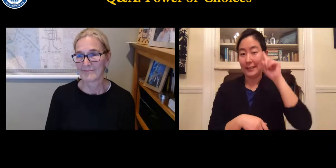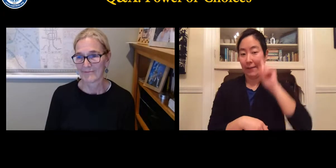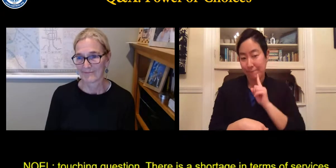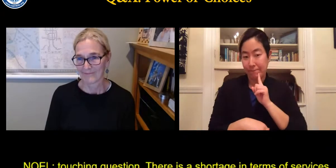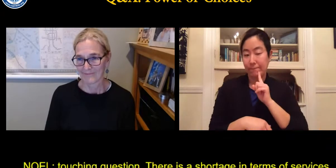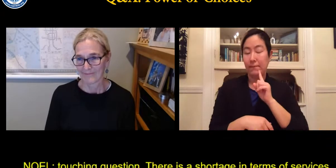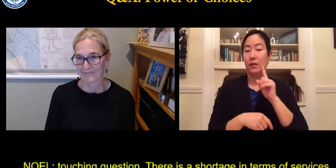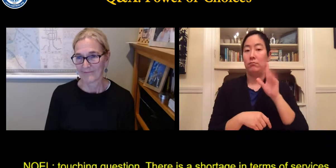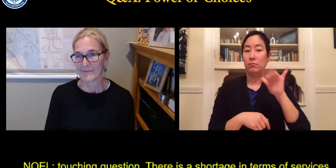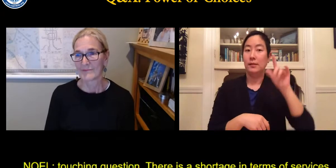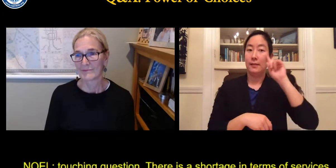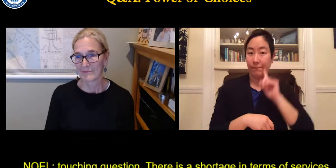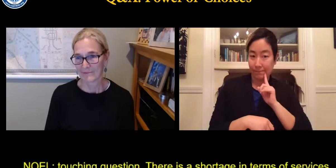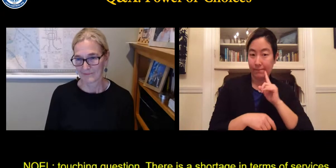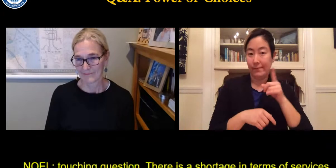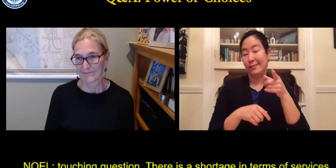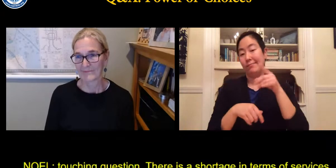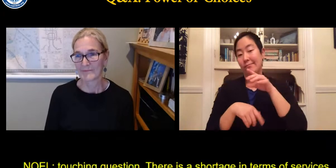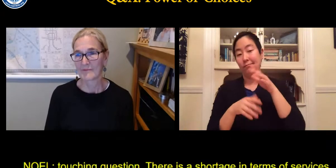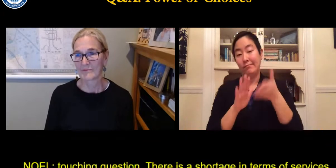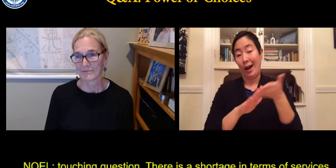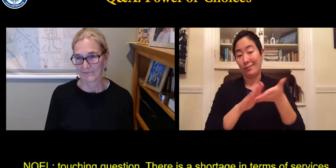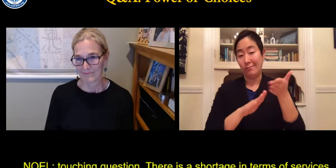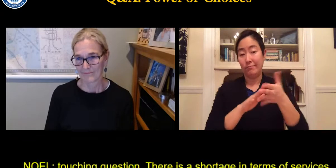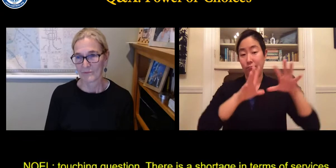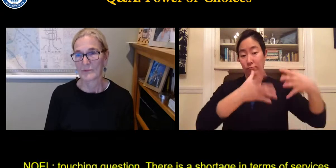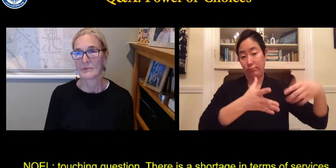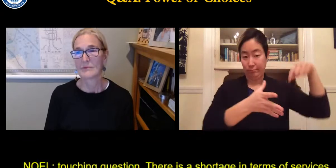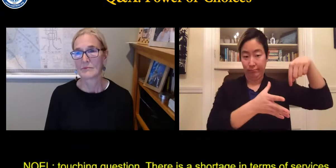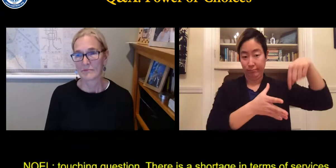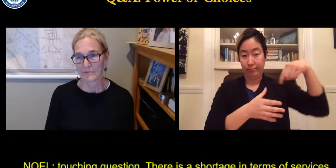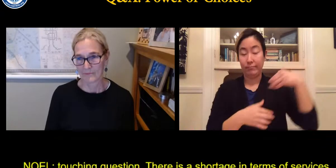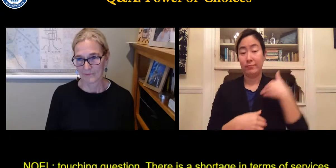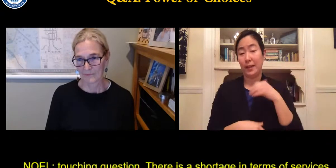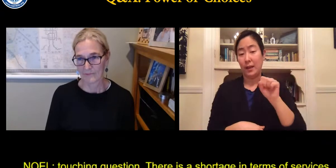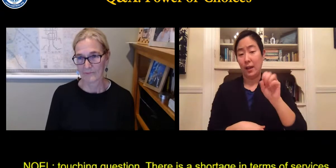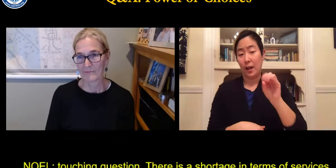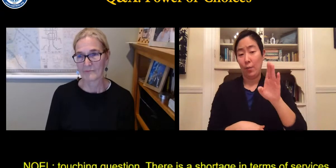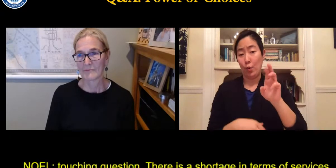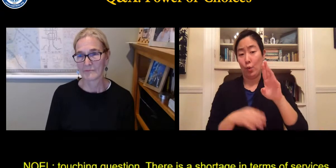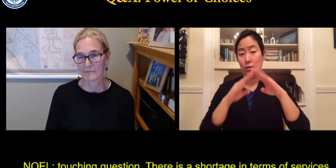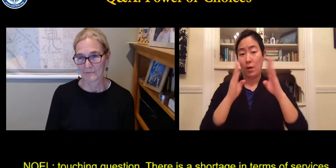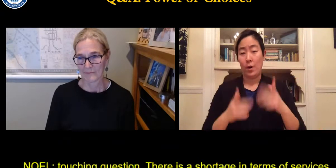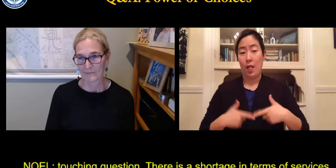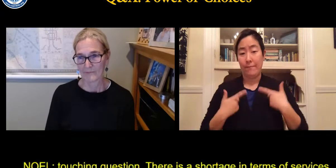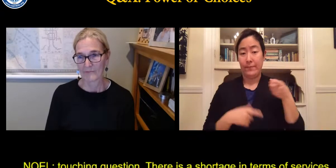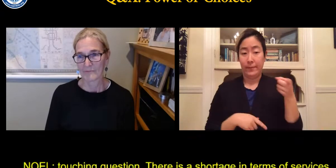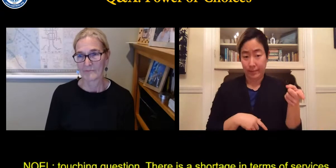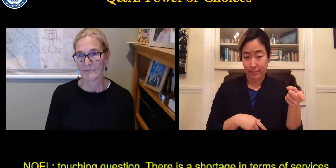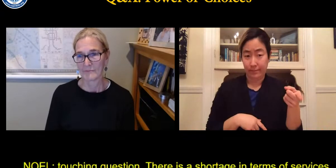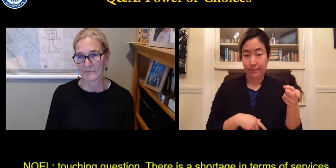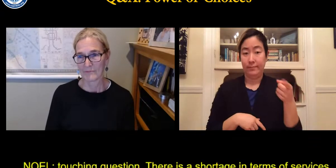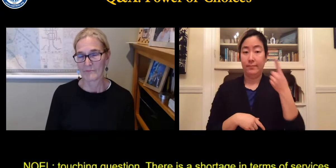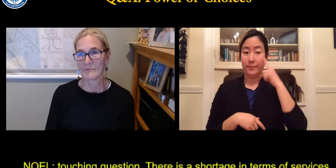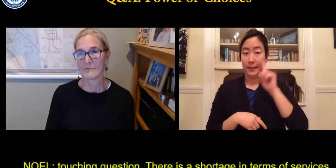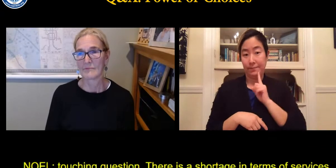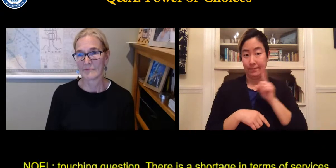of Life, SOL. That program is deaf community specific, run by the deaf community